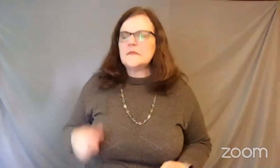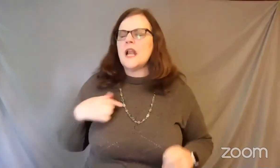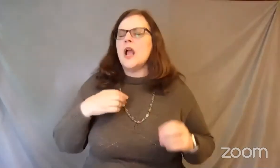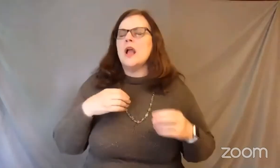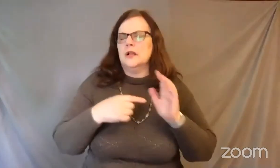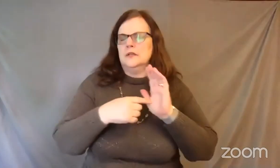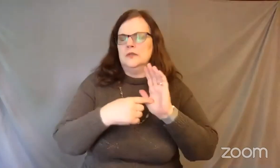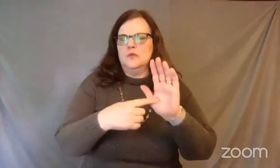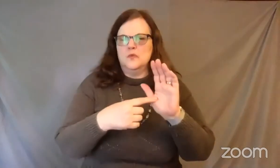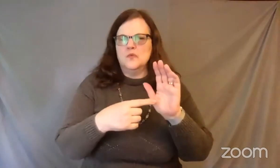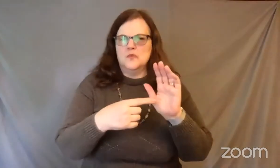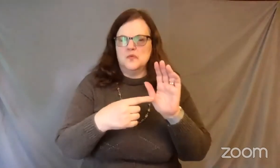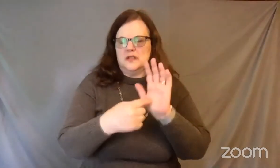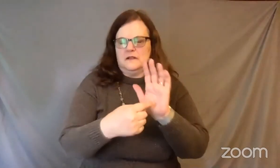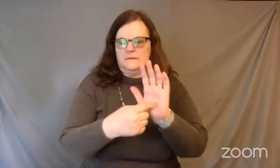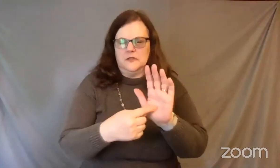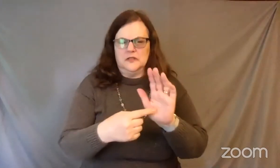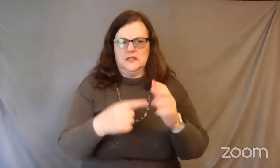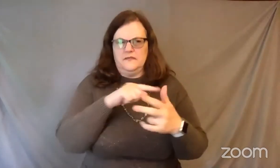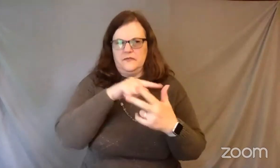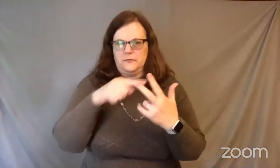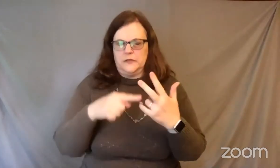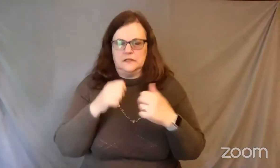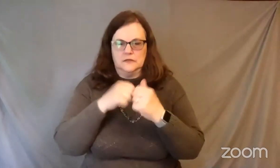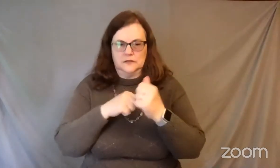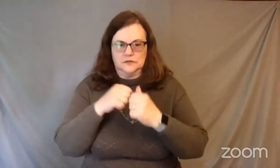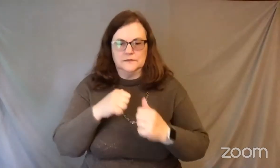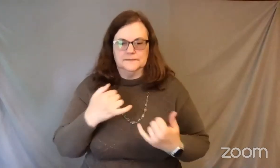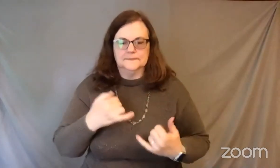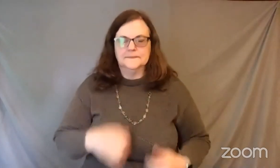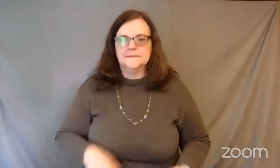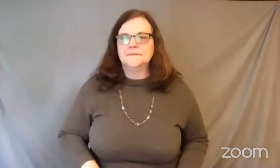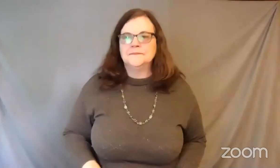But being able to identify the differences between those two will help us to be able to understand further